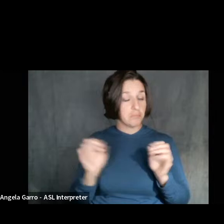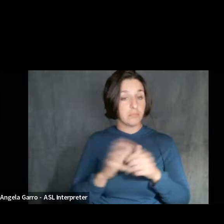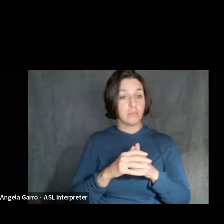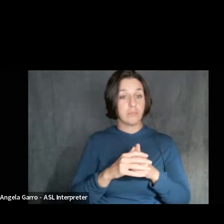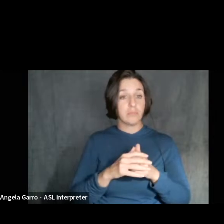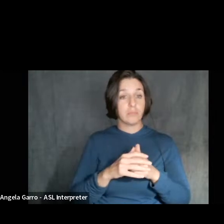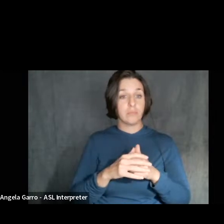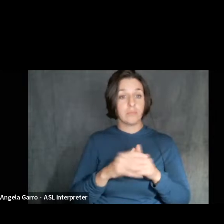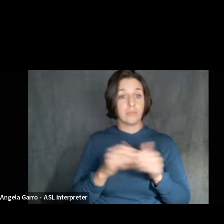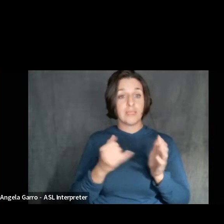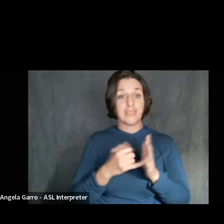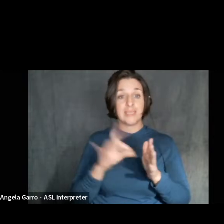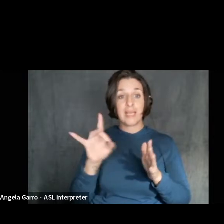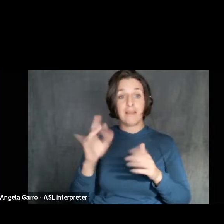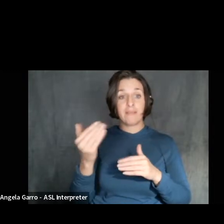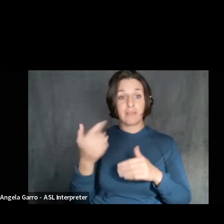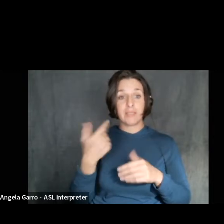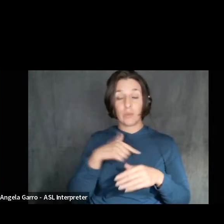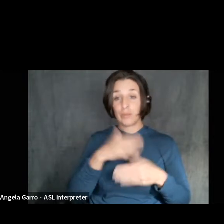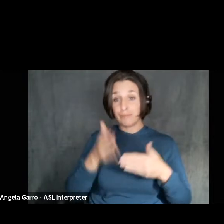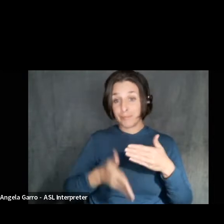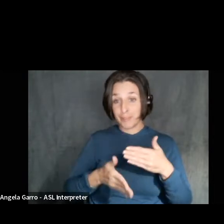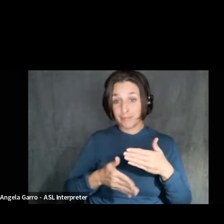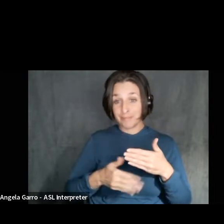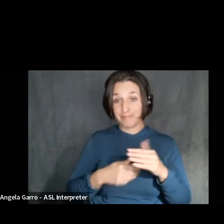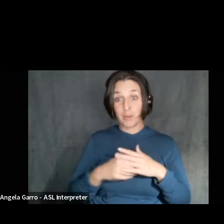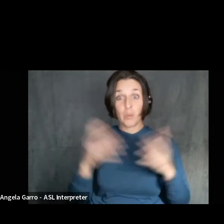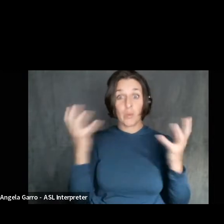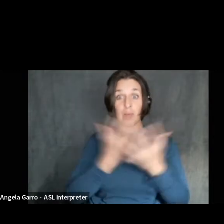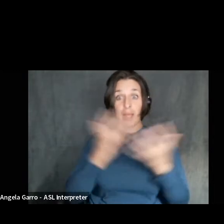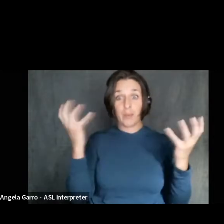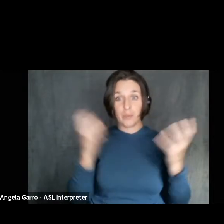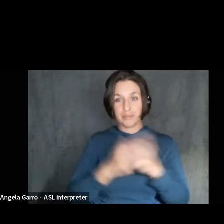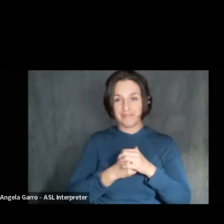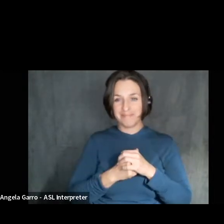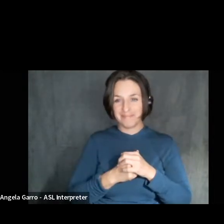It's 8:15 and we are adjourned. Wow. I know.